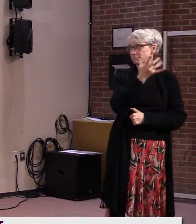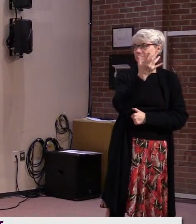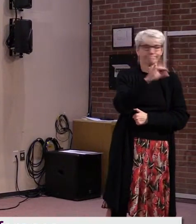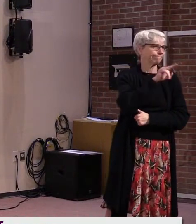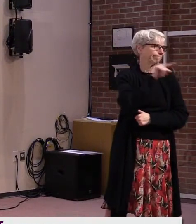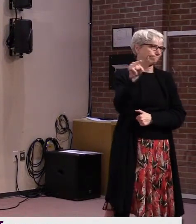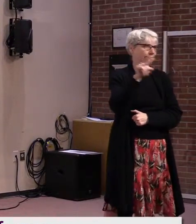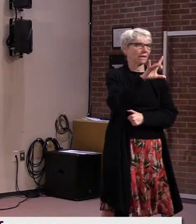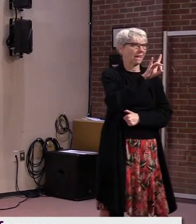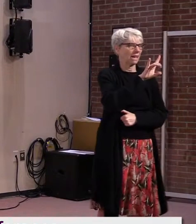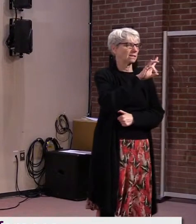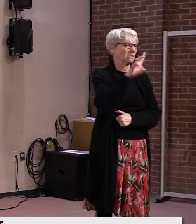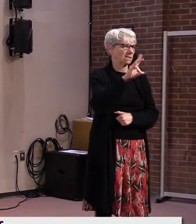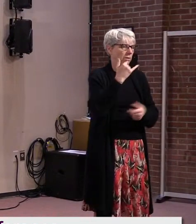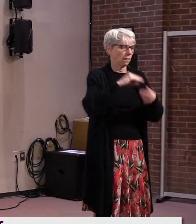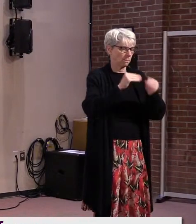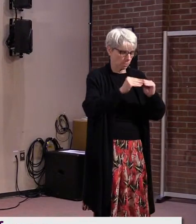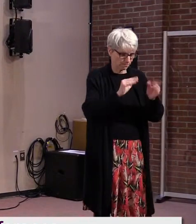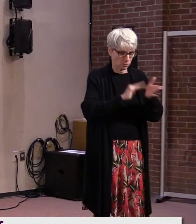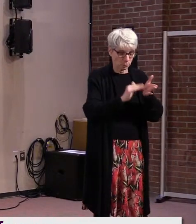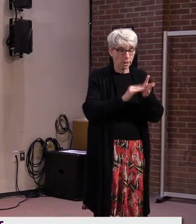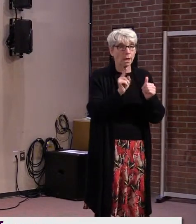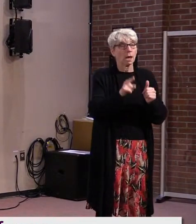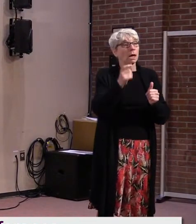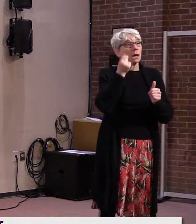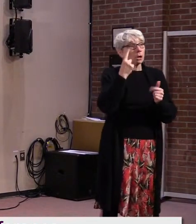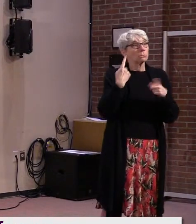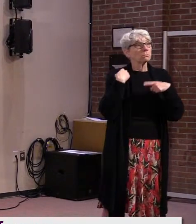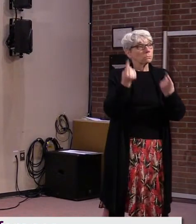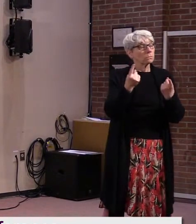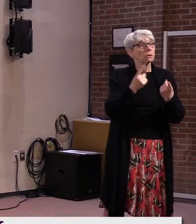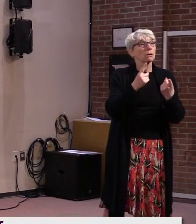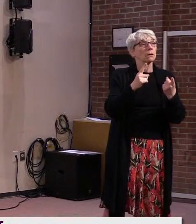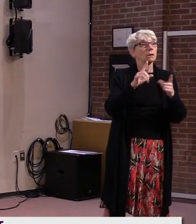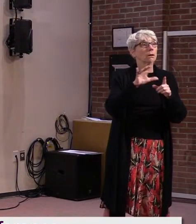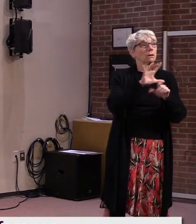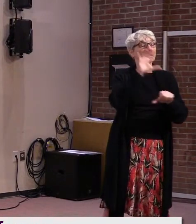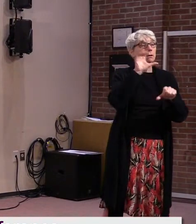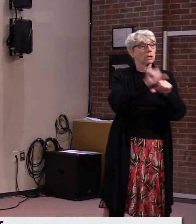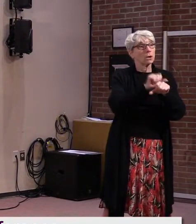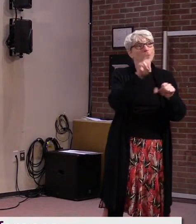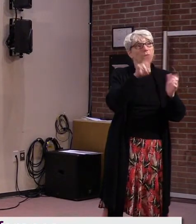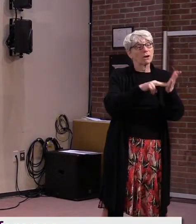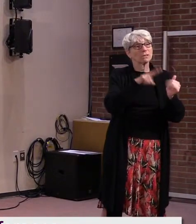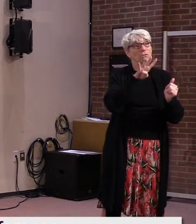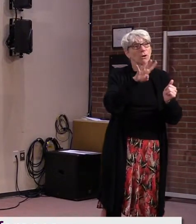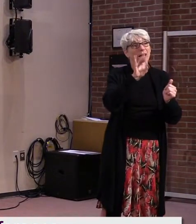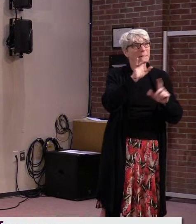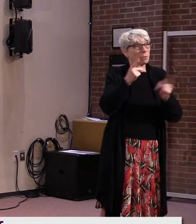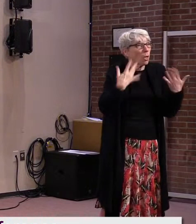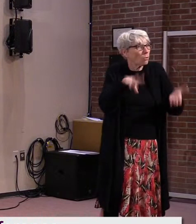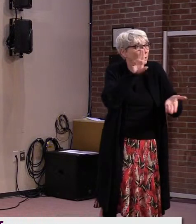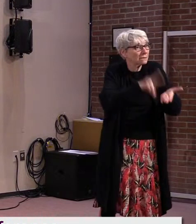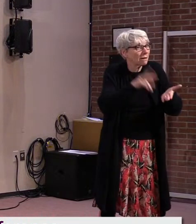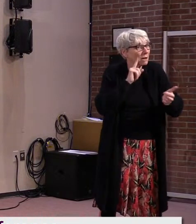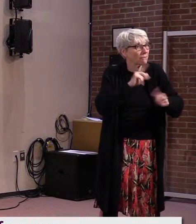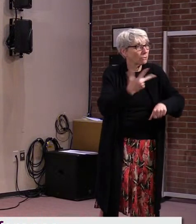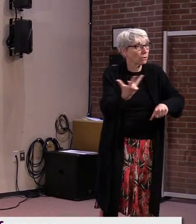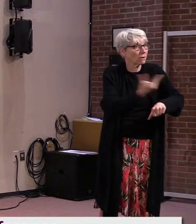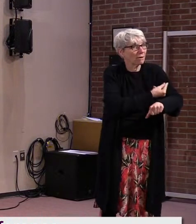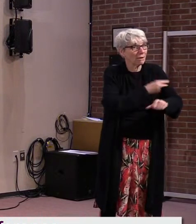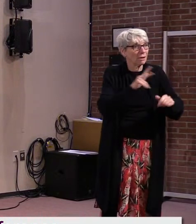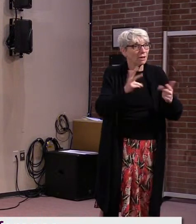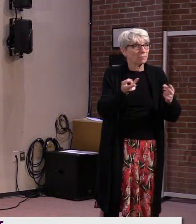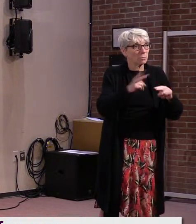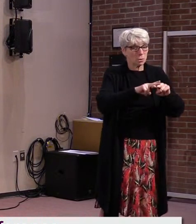855-722-7878. As of today, we have registered 2,048 for the boosters. That's as of this morning, earlier